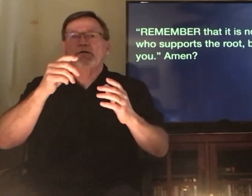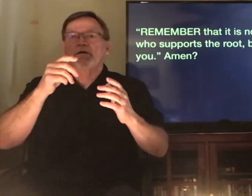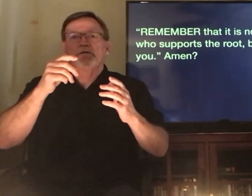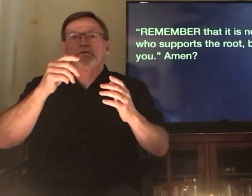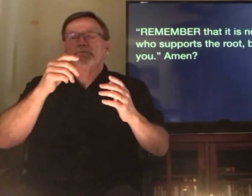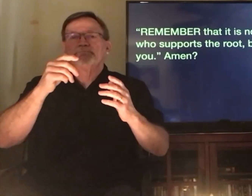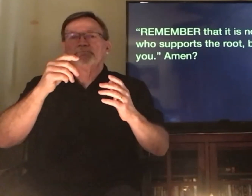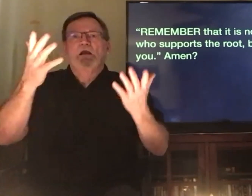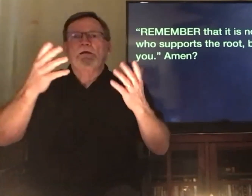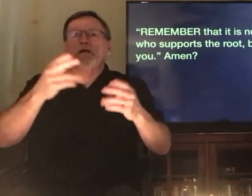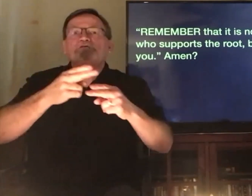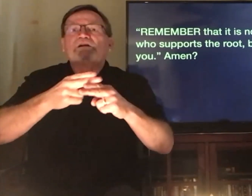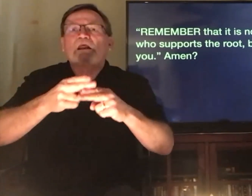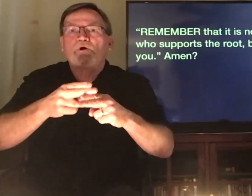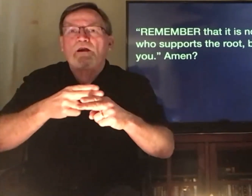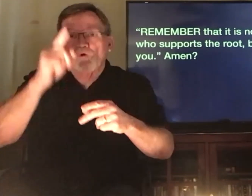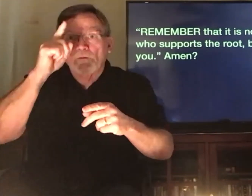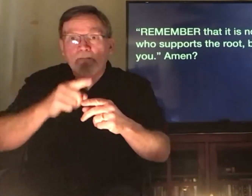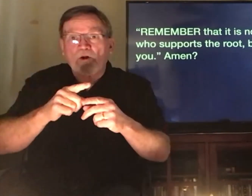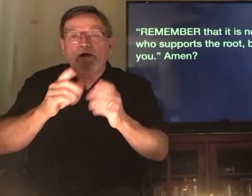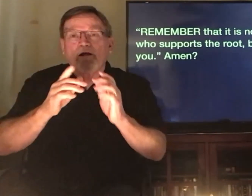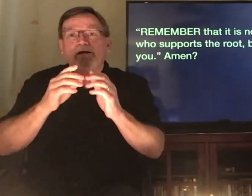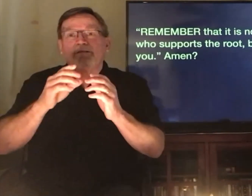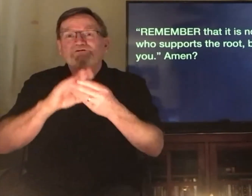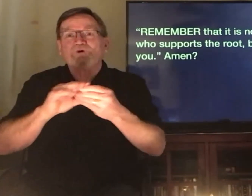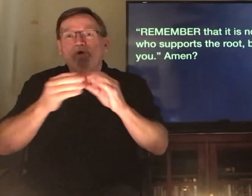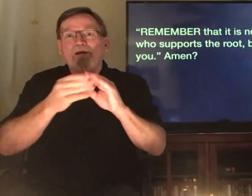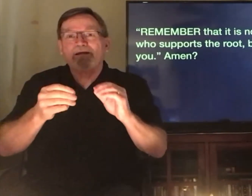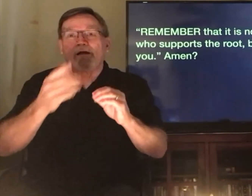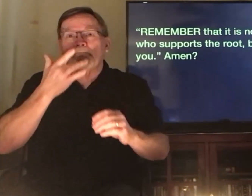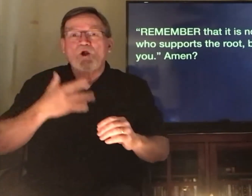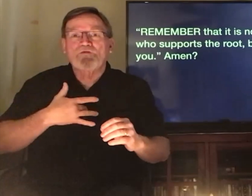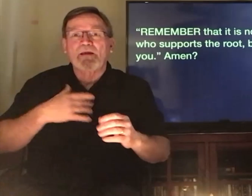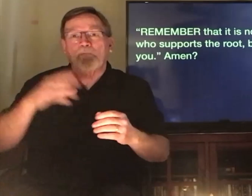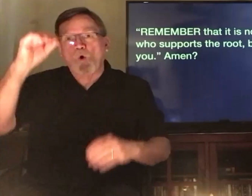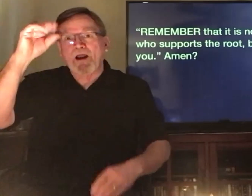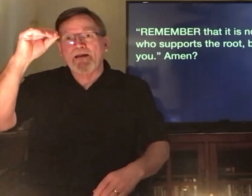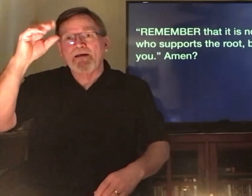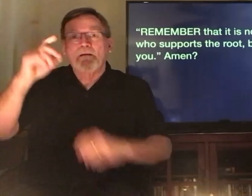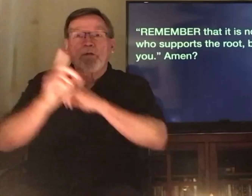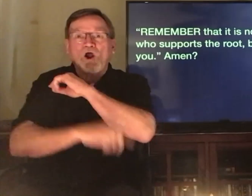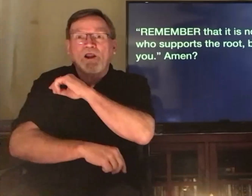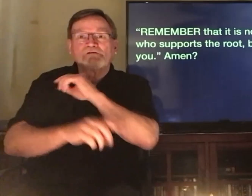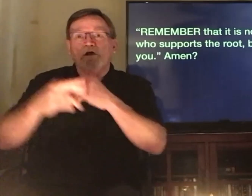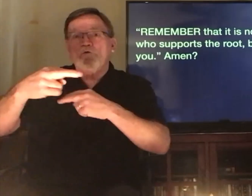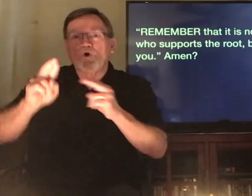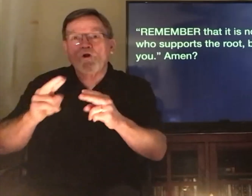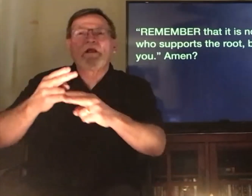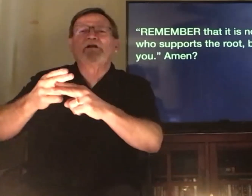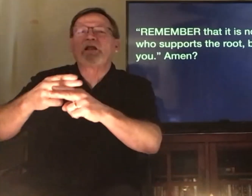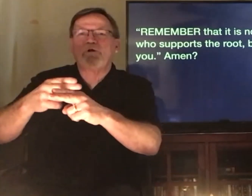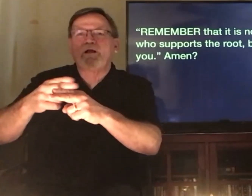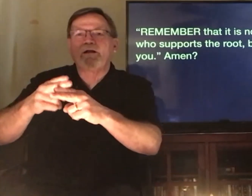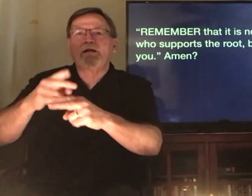but, Paul said, but if some of the branches broken off